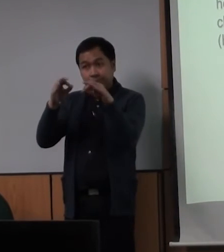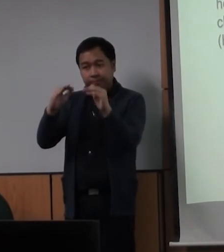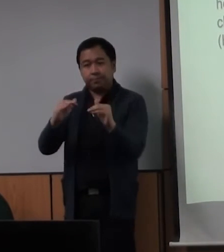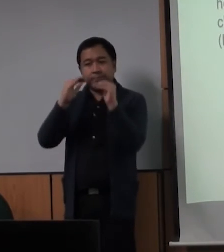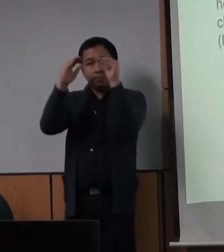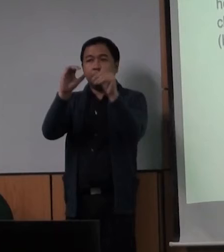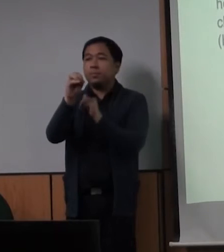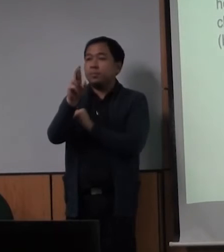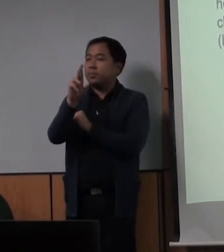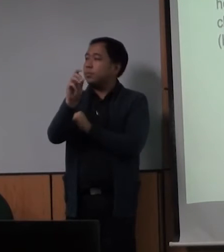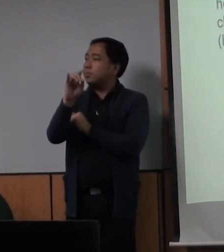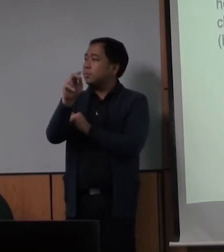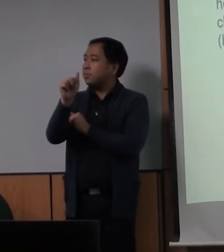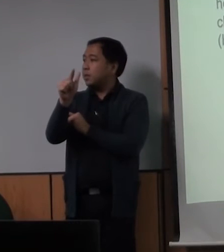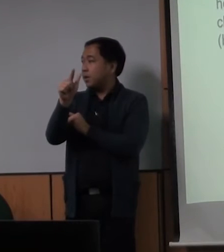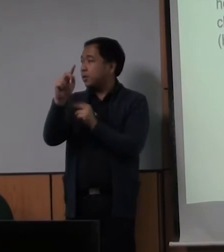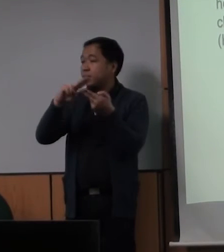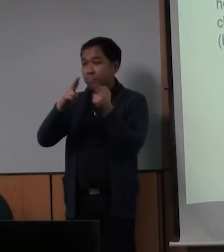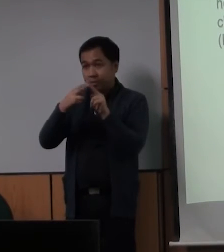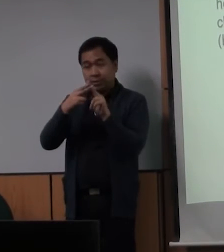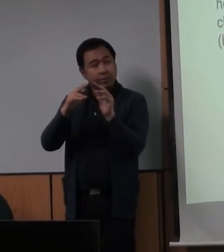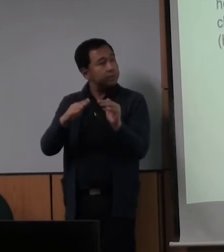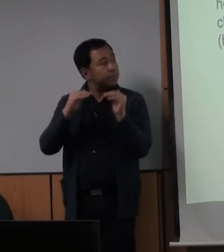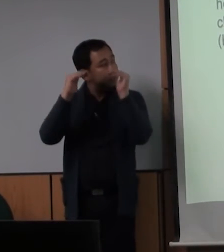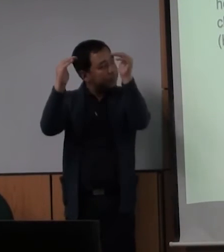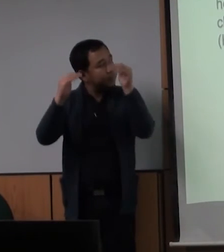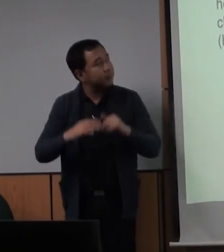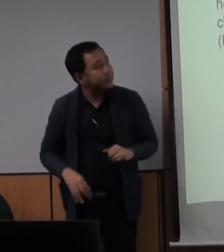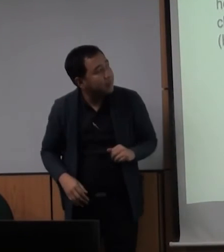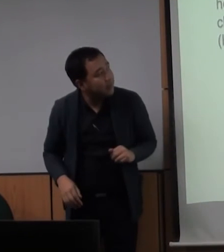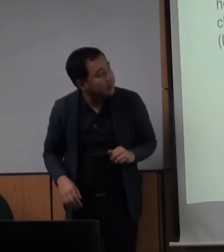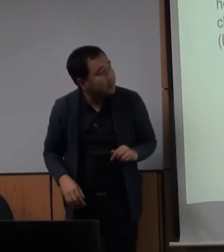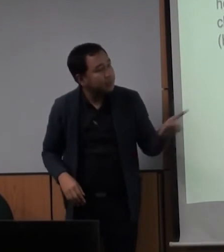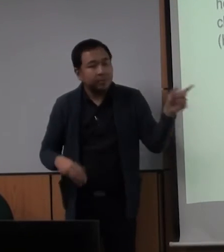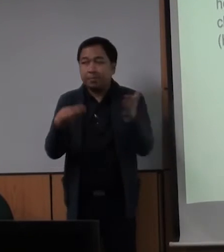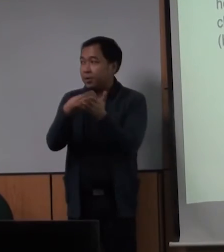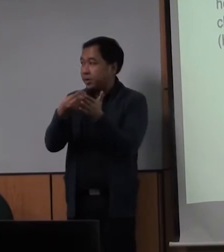to 9. So there should be a sequence of